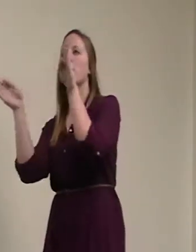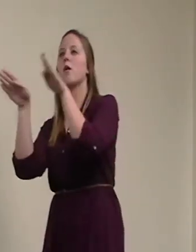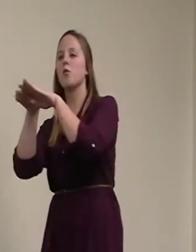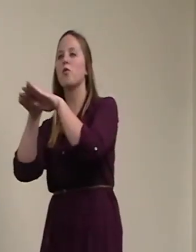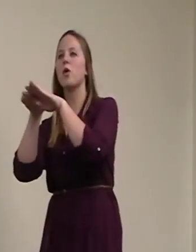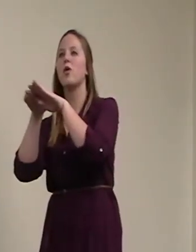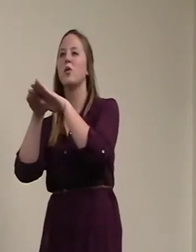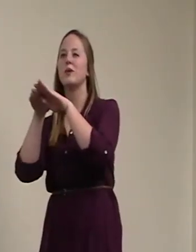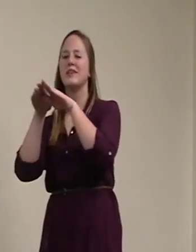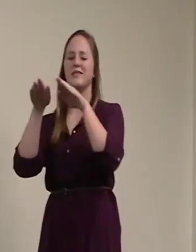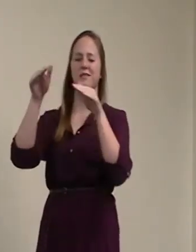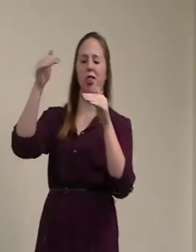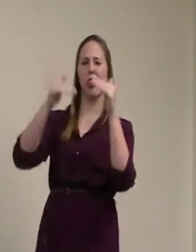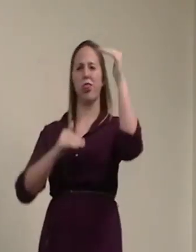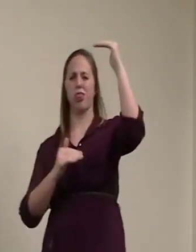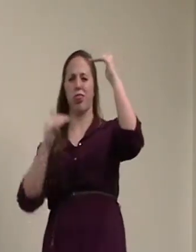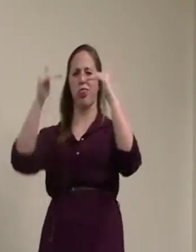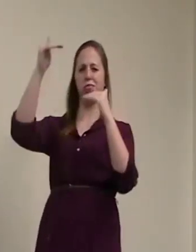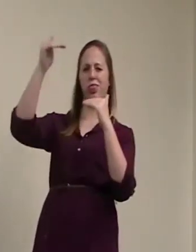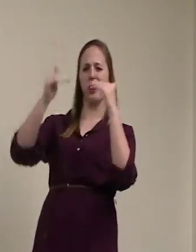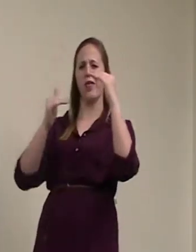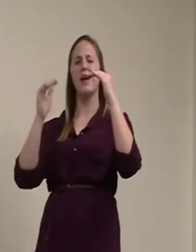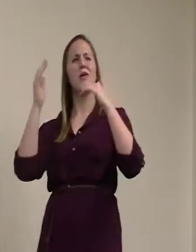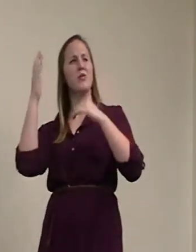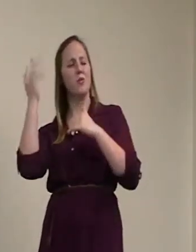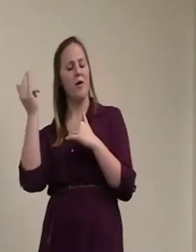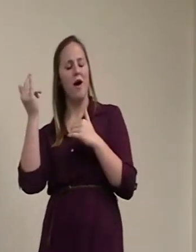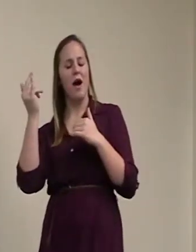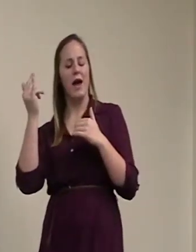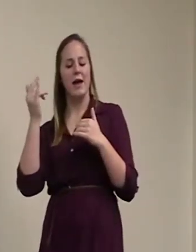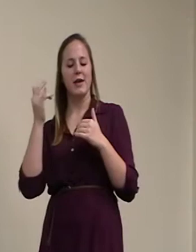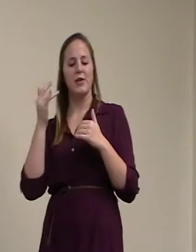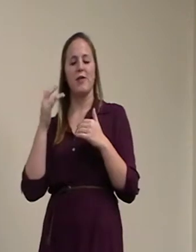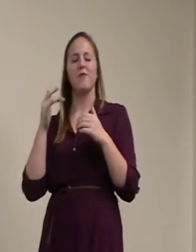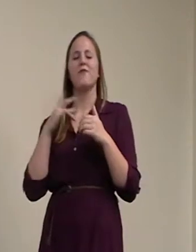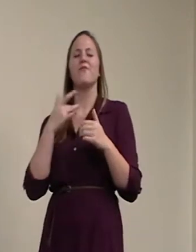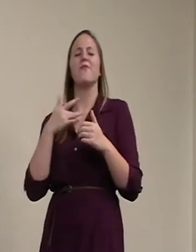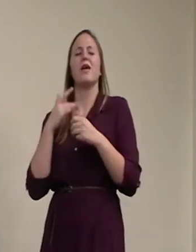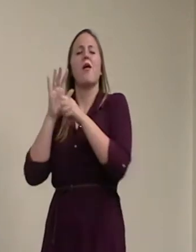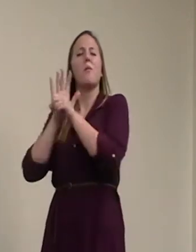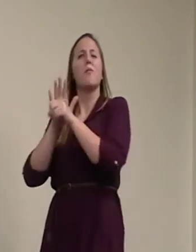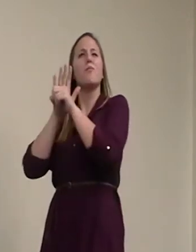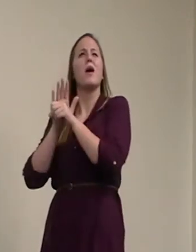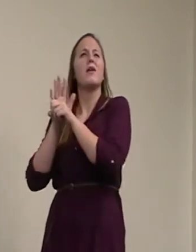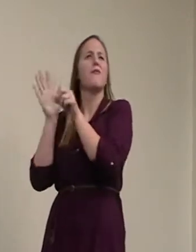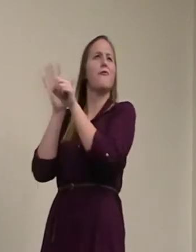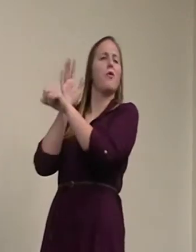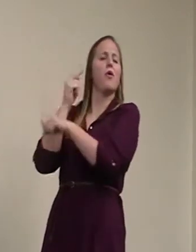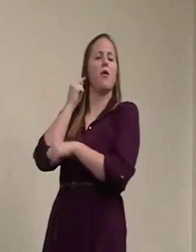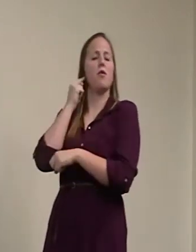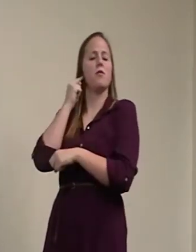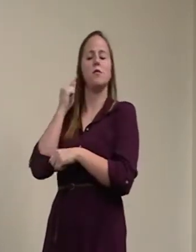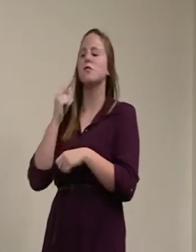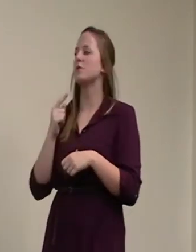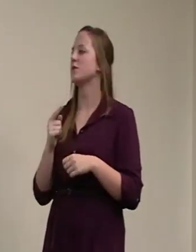ear would feel very stuffy or full. Okay. In kids, this tube is more horizontal.